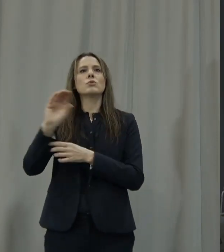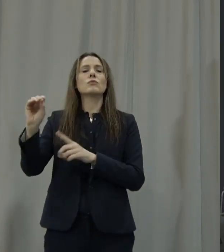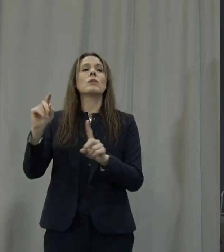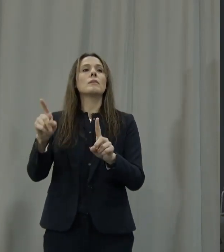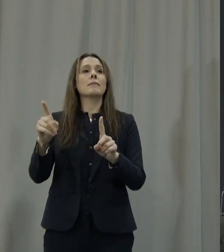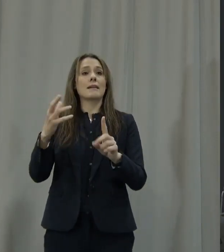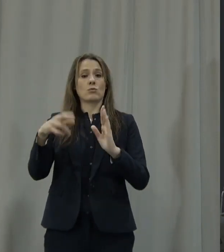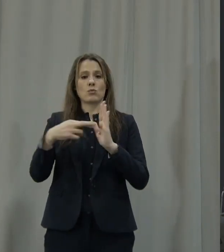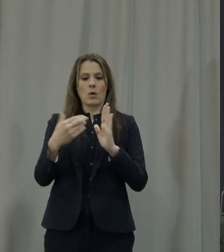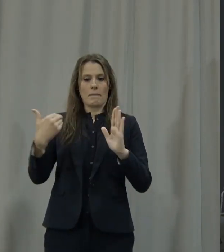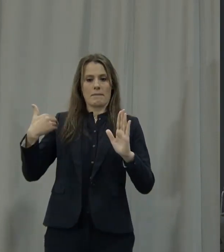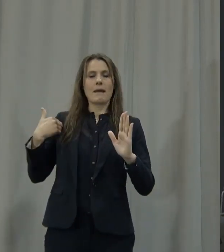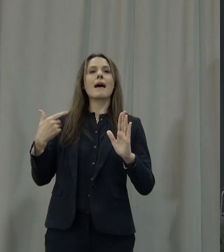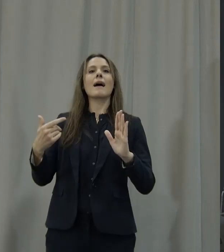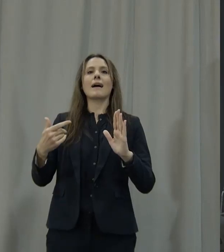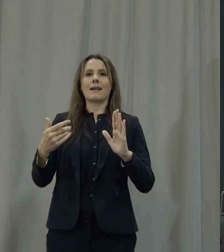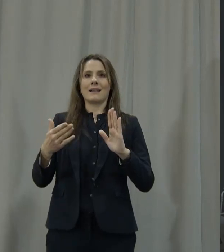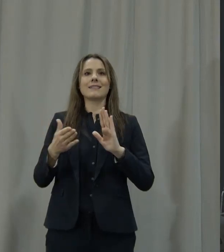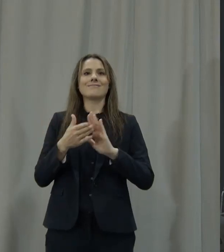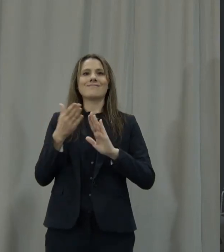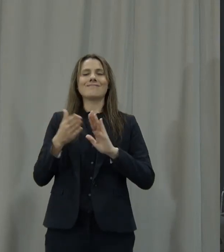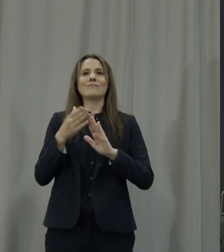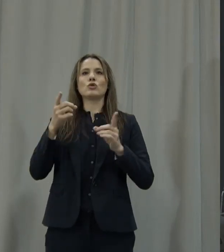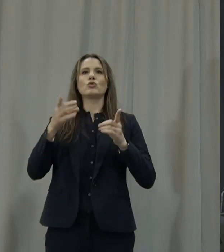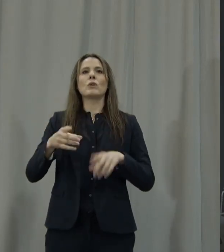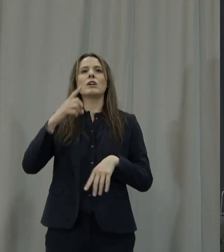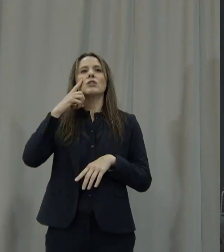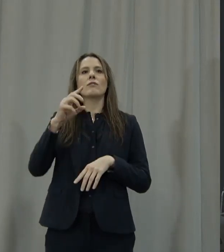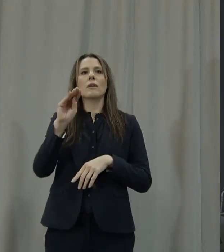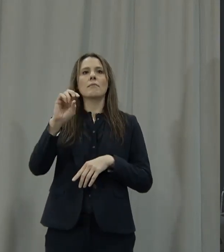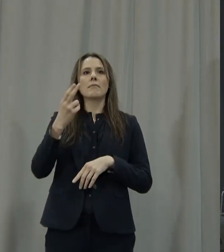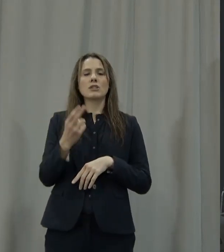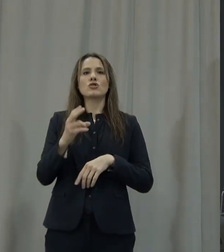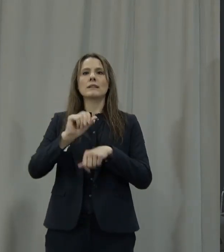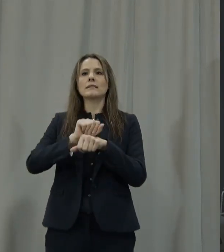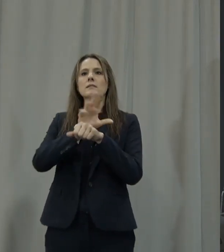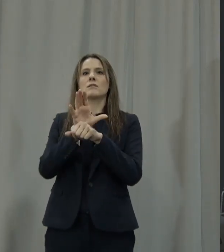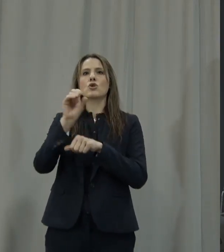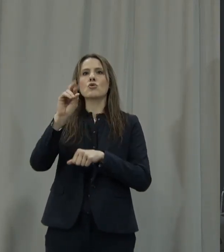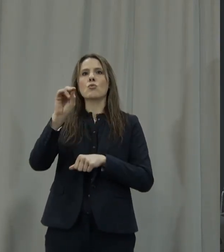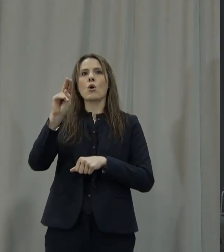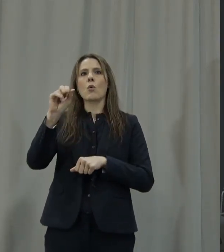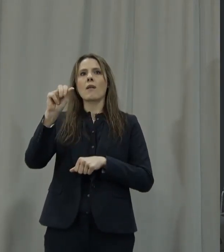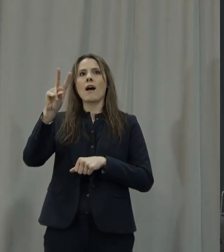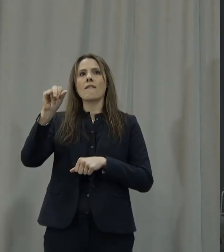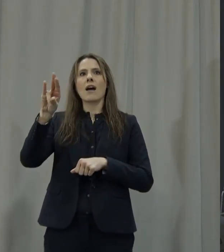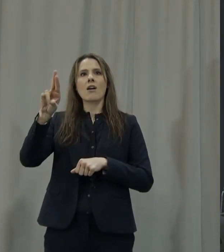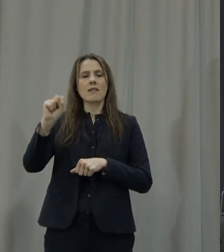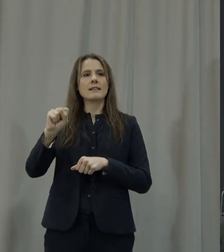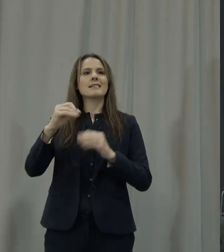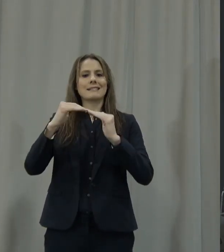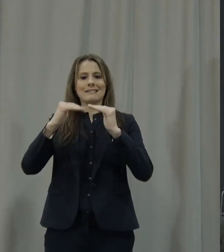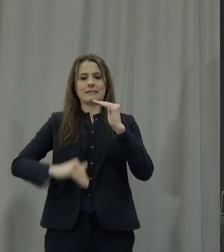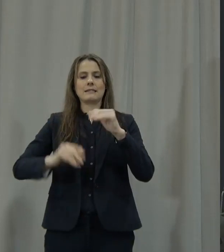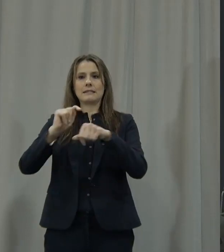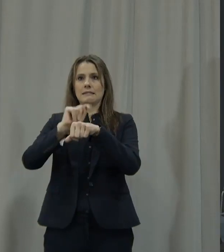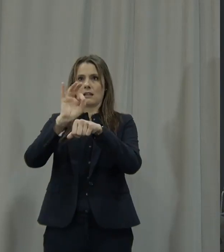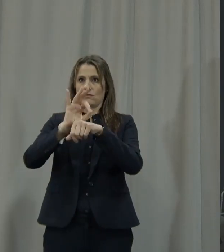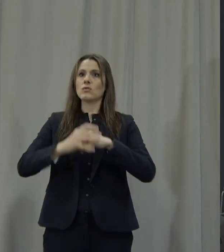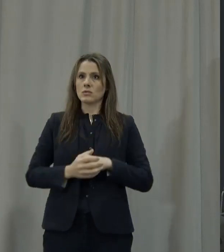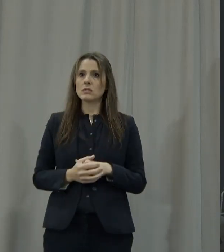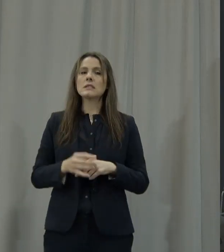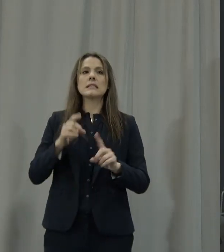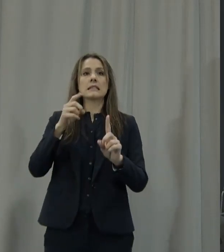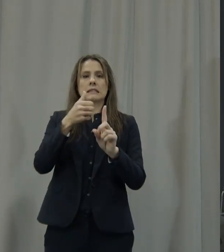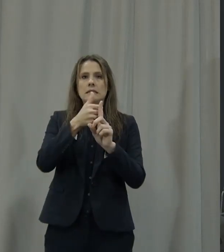former director of Michigan's Coronavirus Racial Disparities Task Force, where he led the effort in support